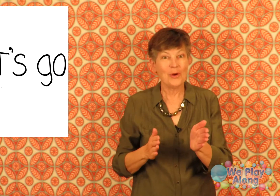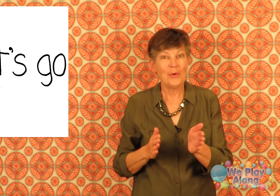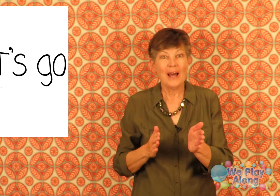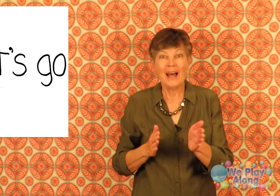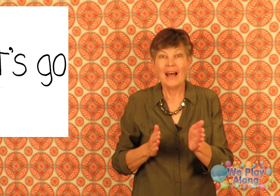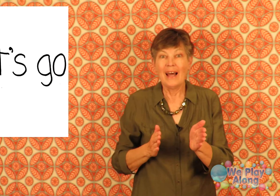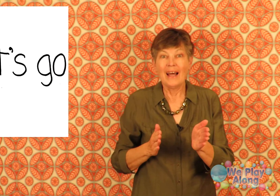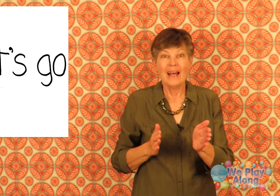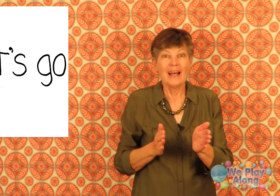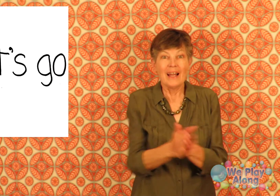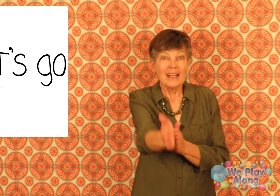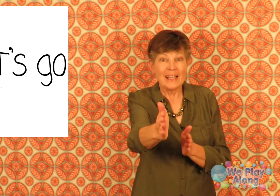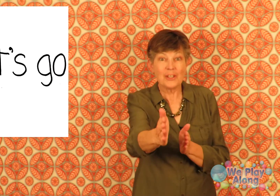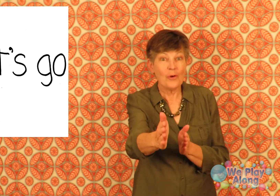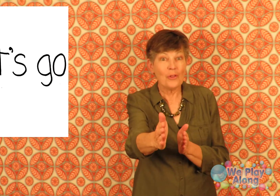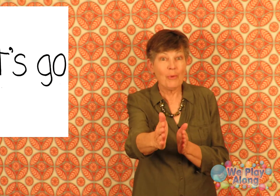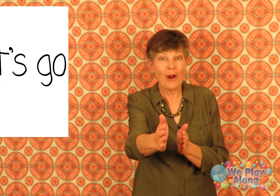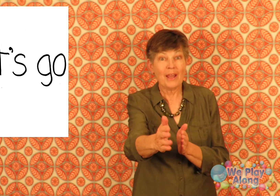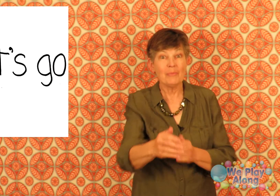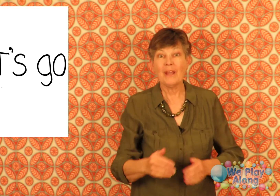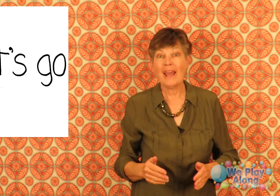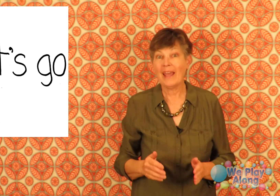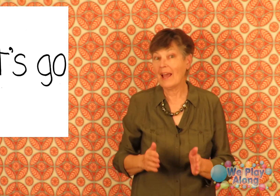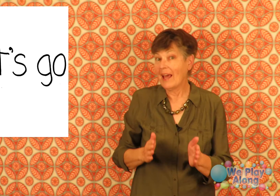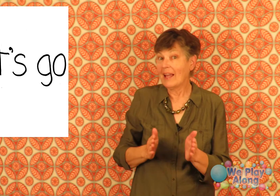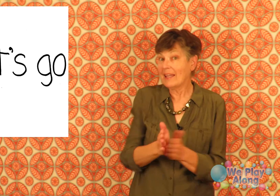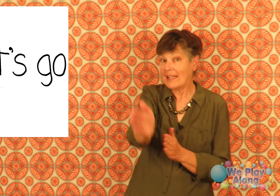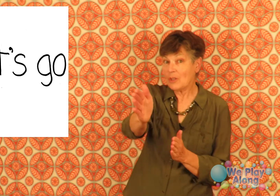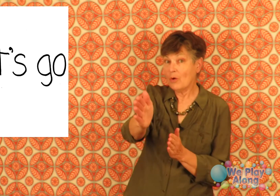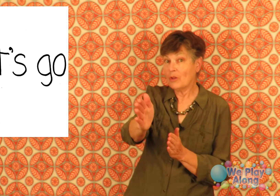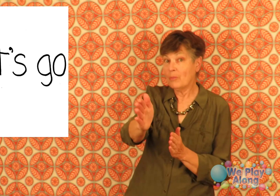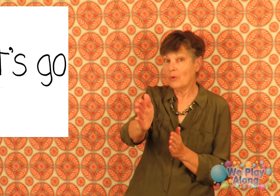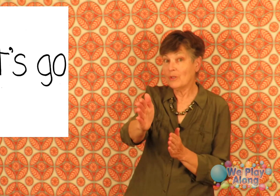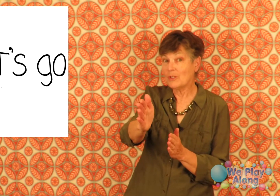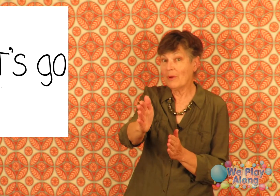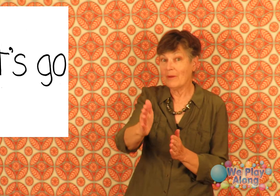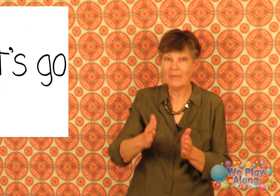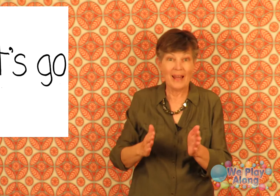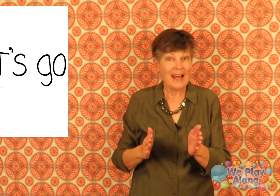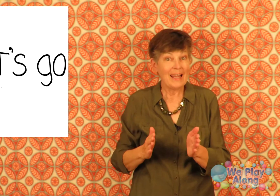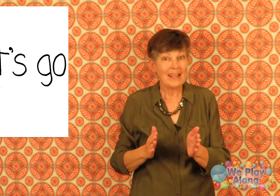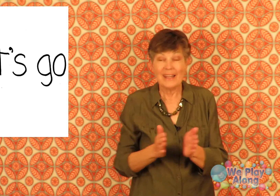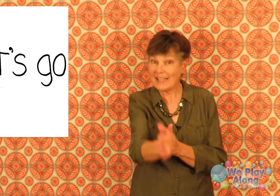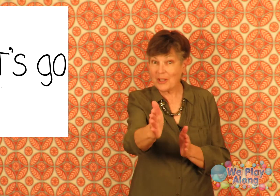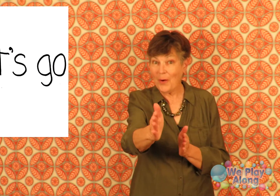so let's go to the park and play. Let's go to the pool and swim. Let's go.